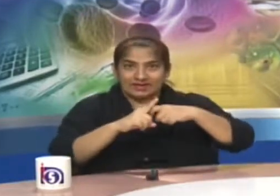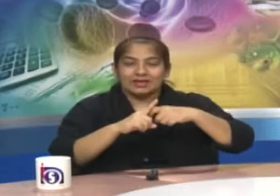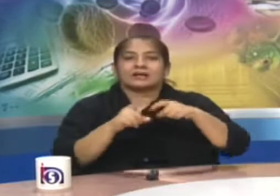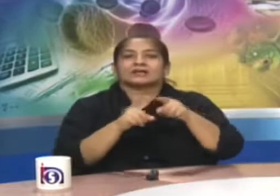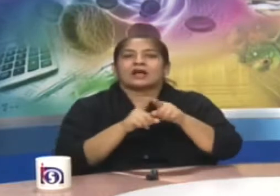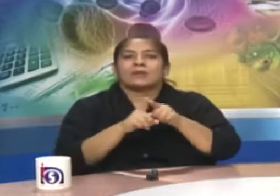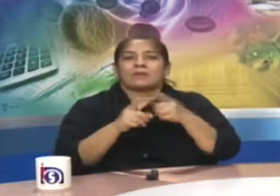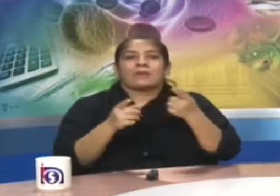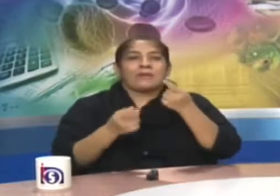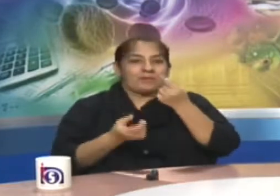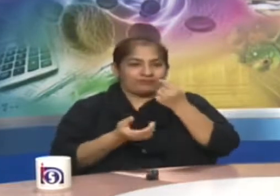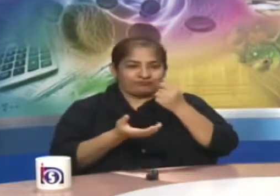brokers,